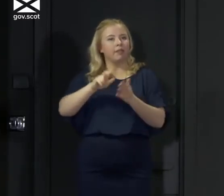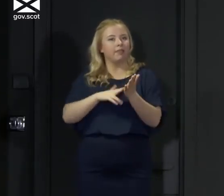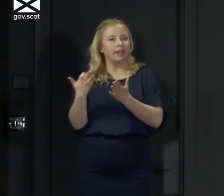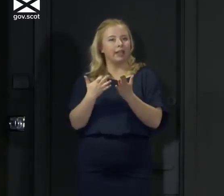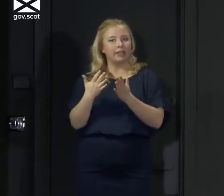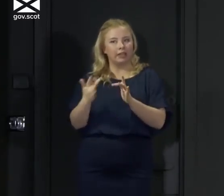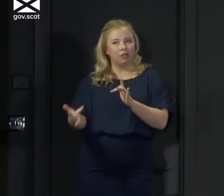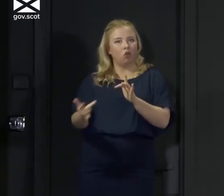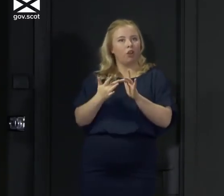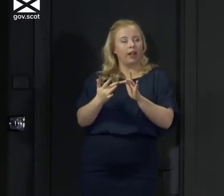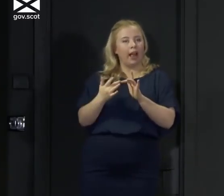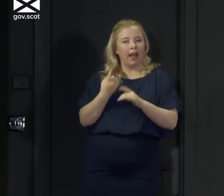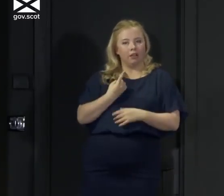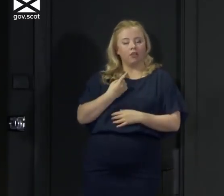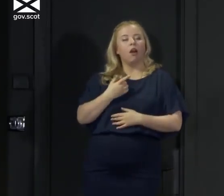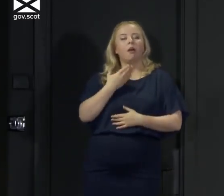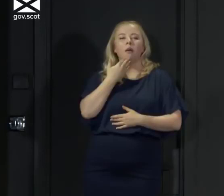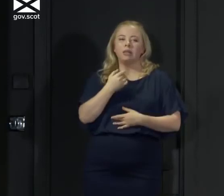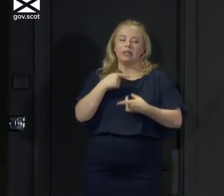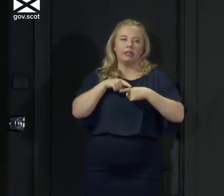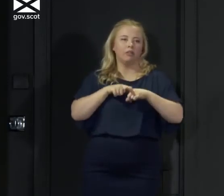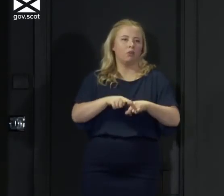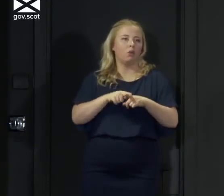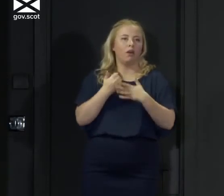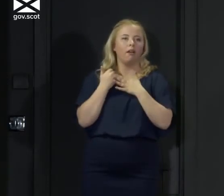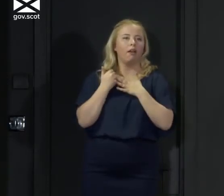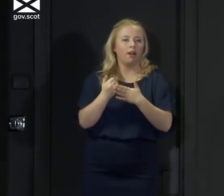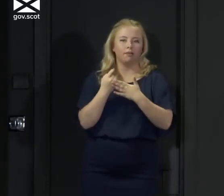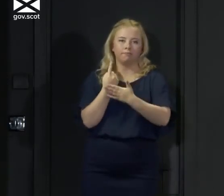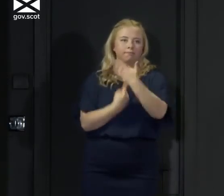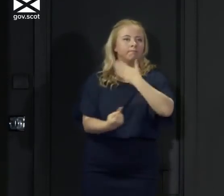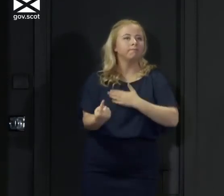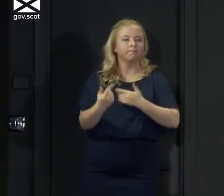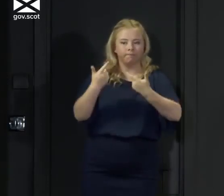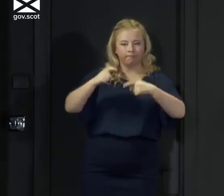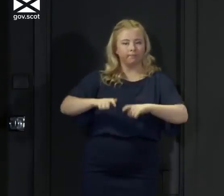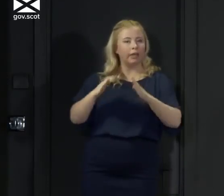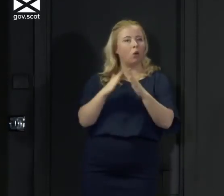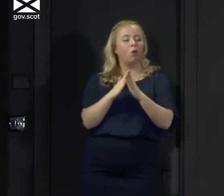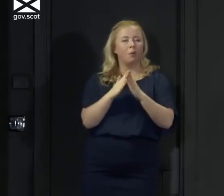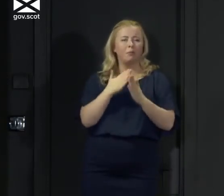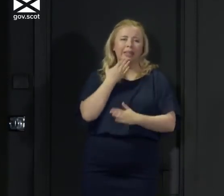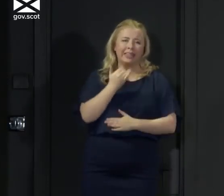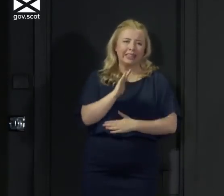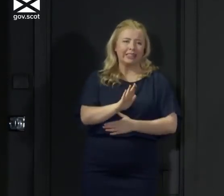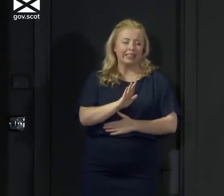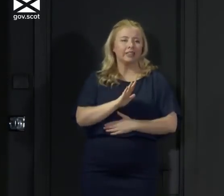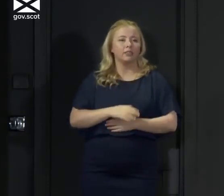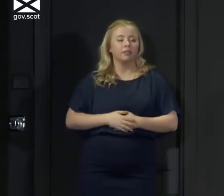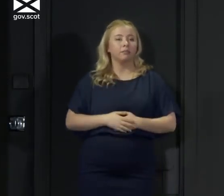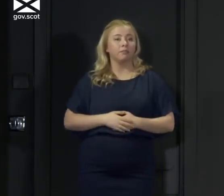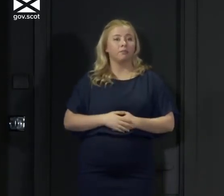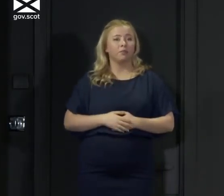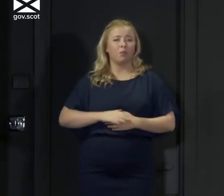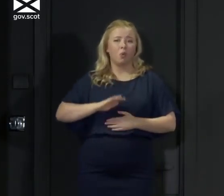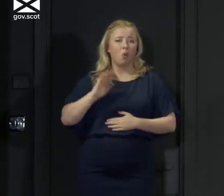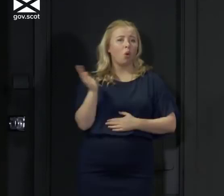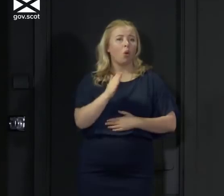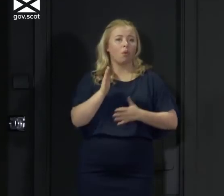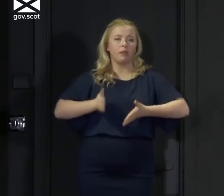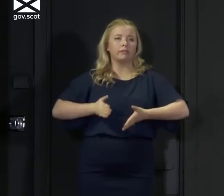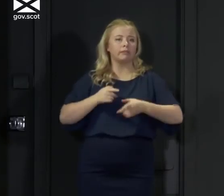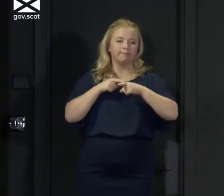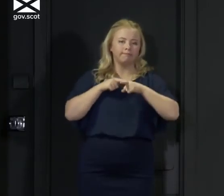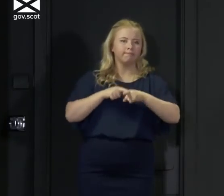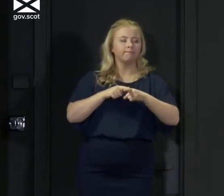the advice you are given on self-isolation. I can't stress enough that the willingness of all of us to fully cooperate with Test